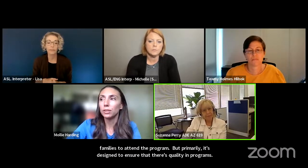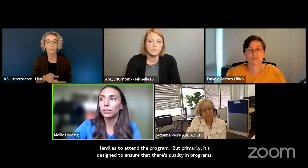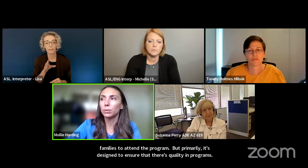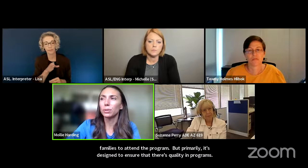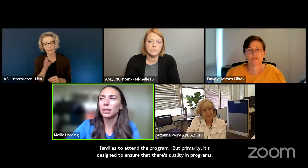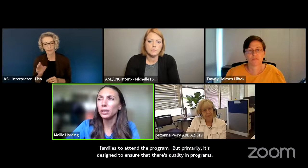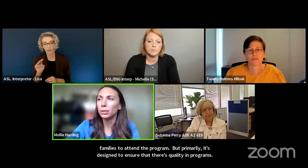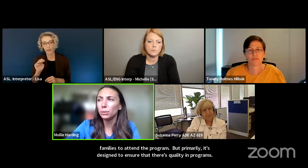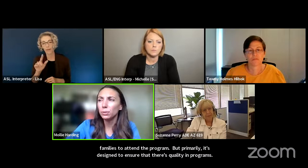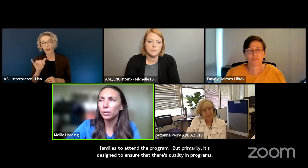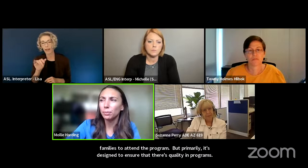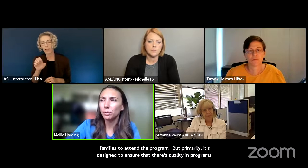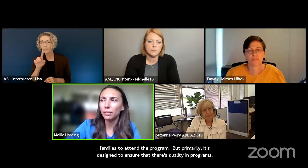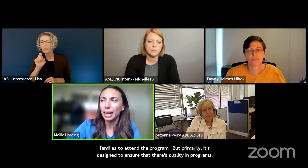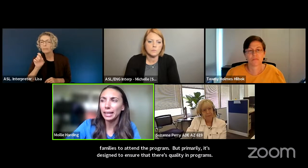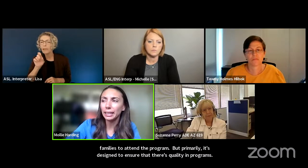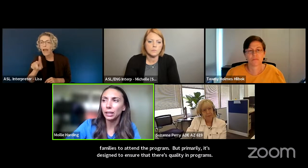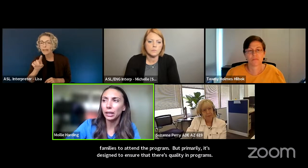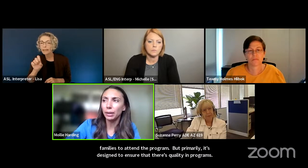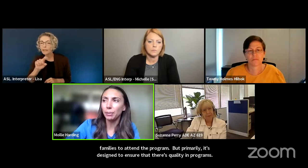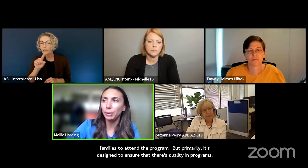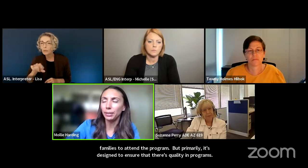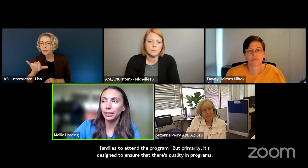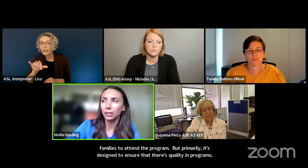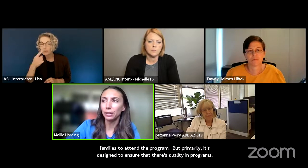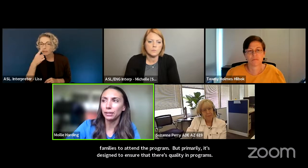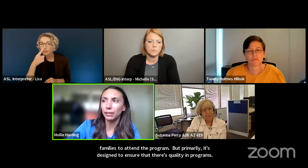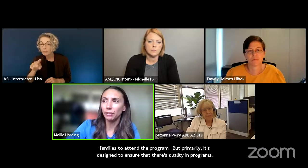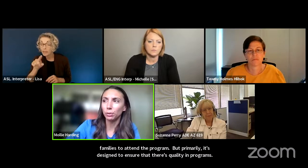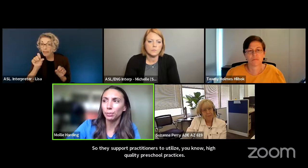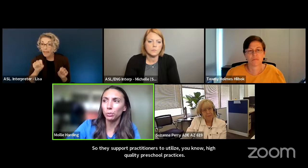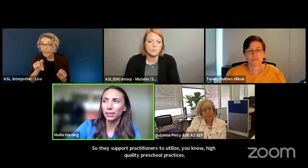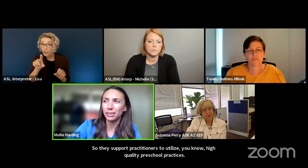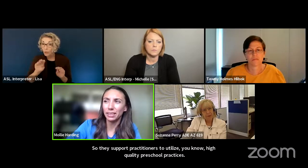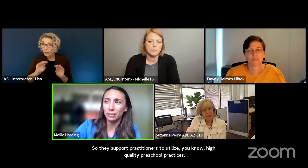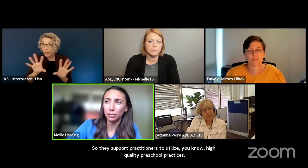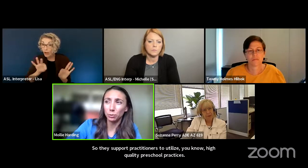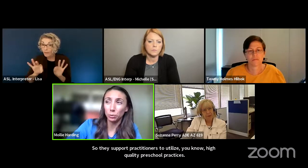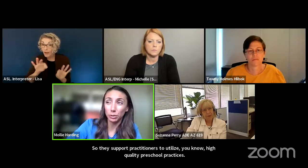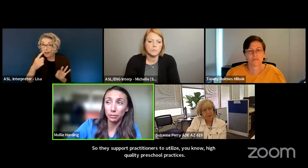Okay, Susie, so can you, do you have any ability to clarify